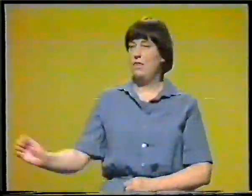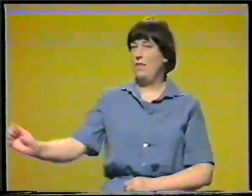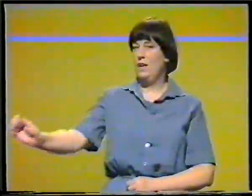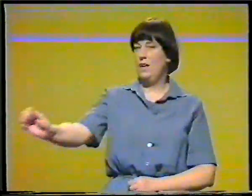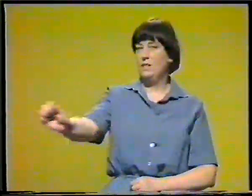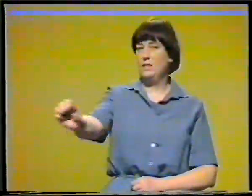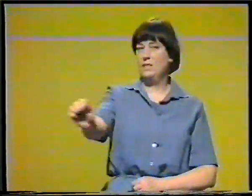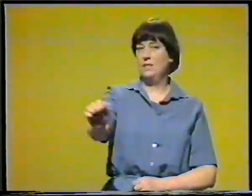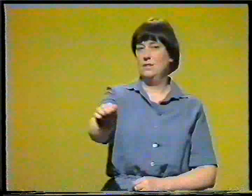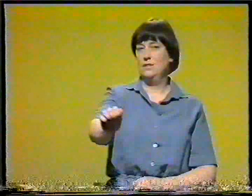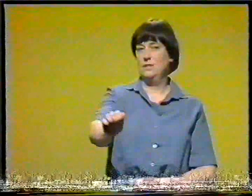Theirs.